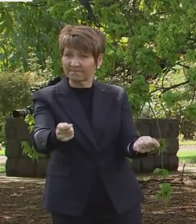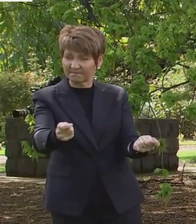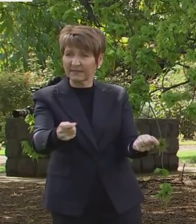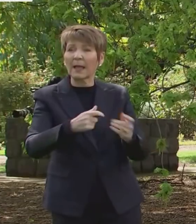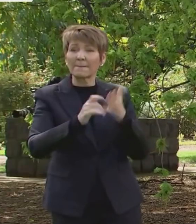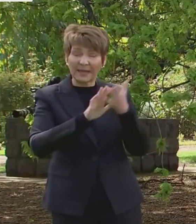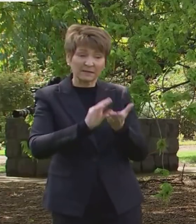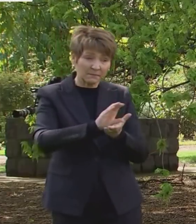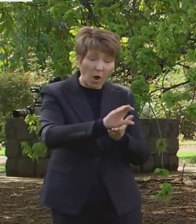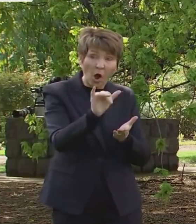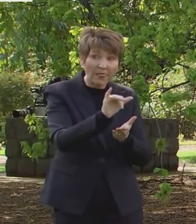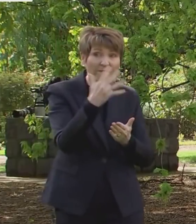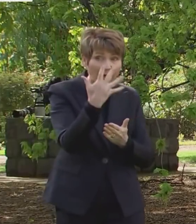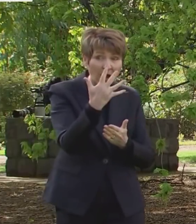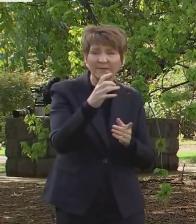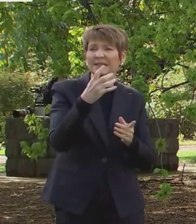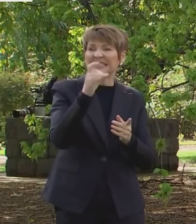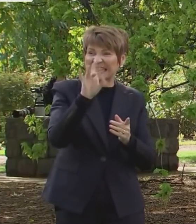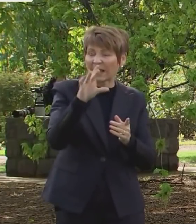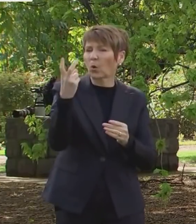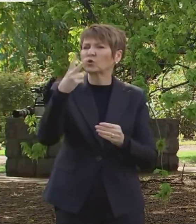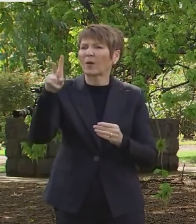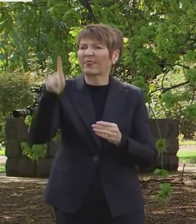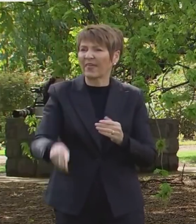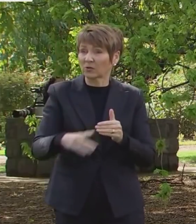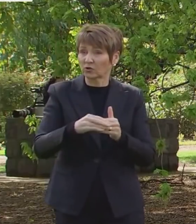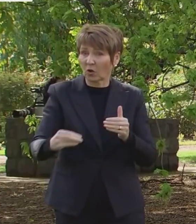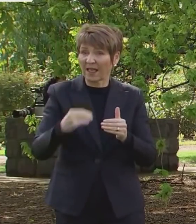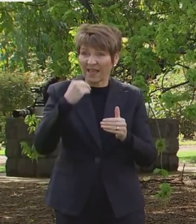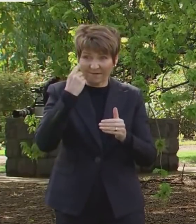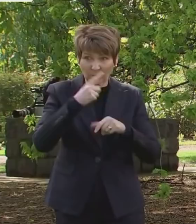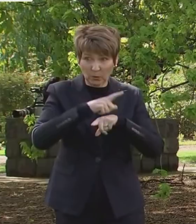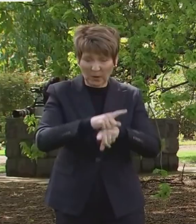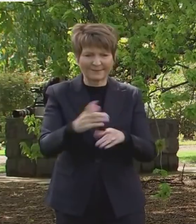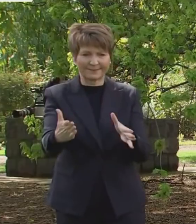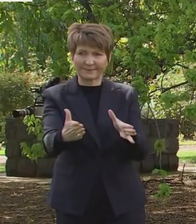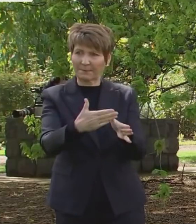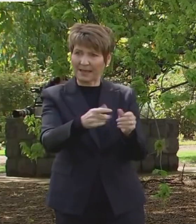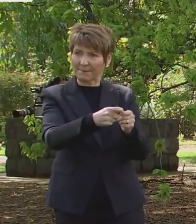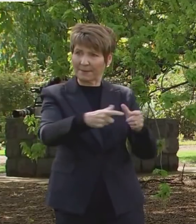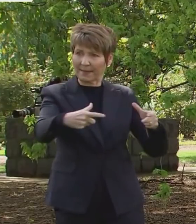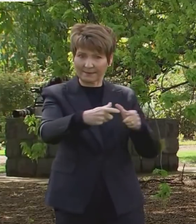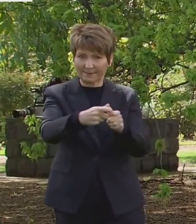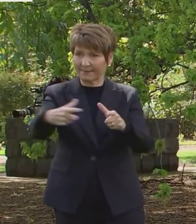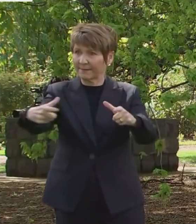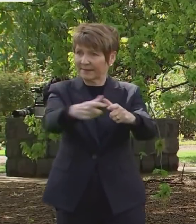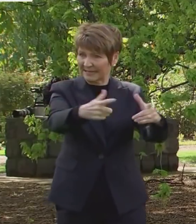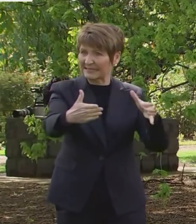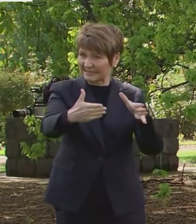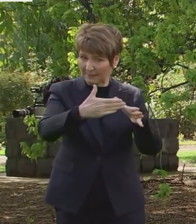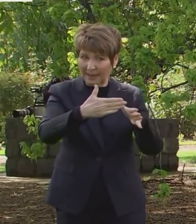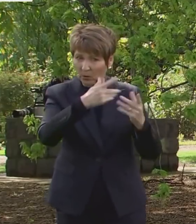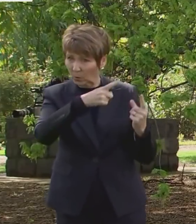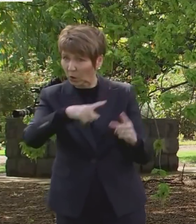and $20,000 per week to licensed hospitality venues based on their capacity.